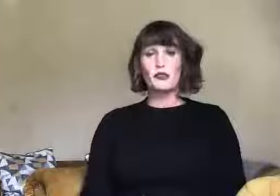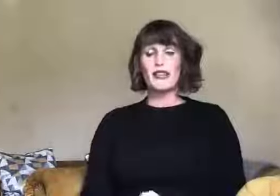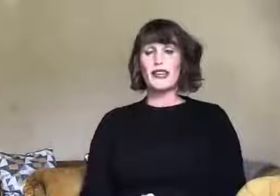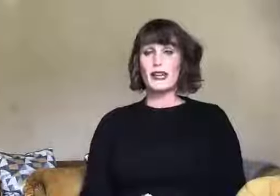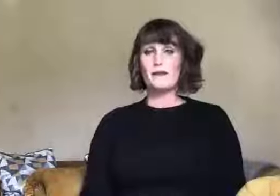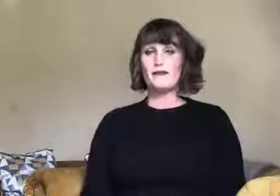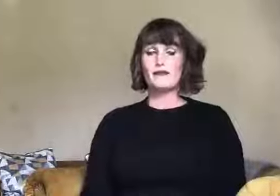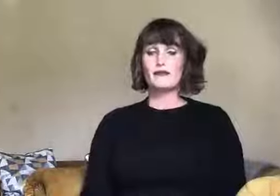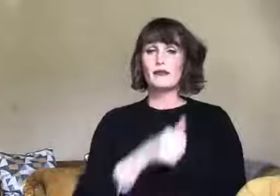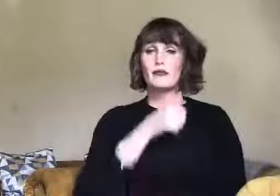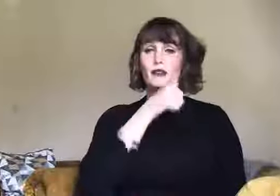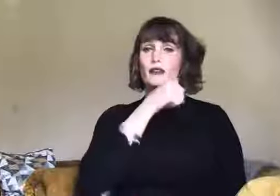try that again?